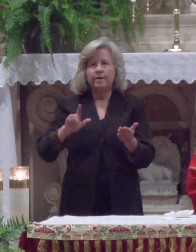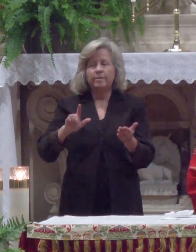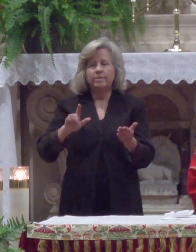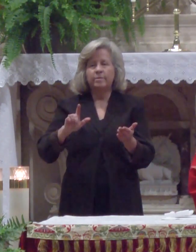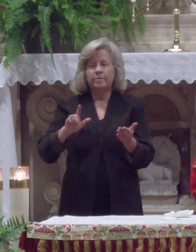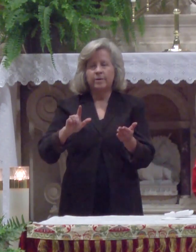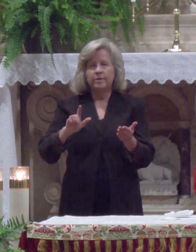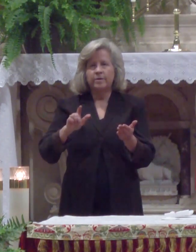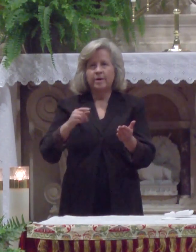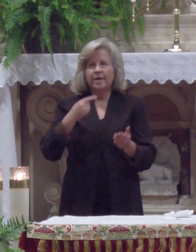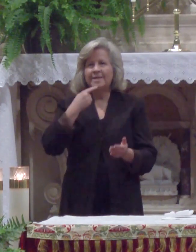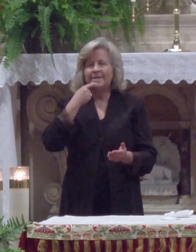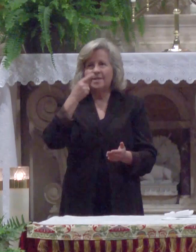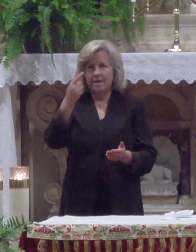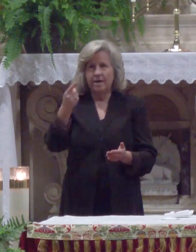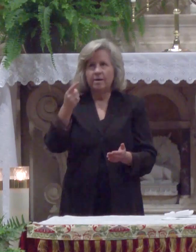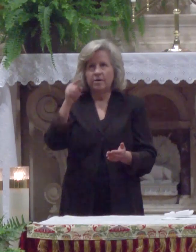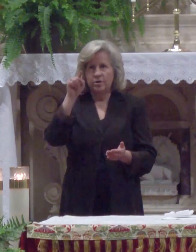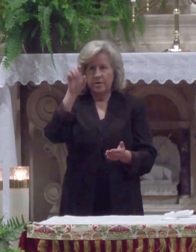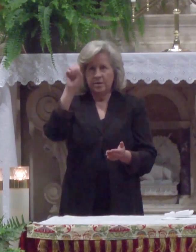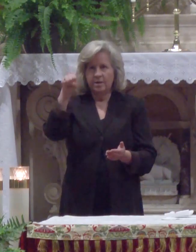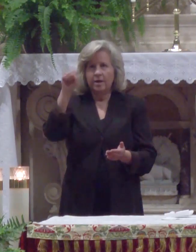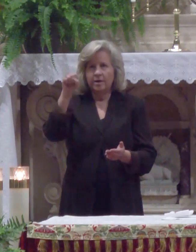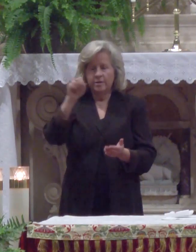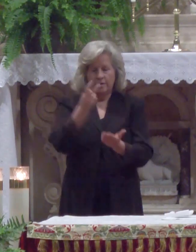Lord, and profess your